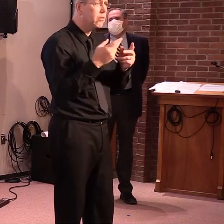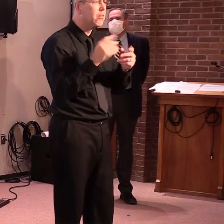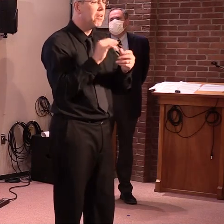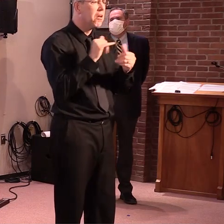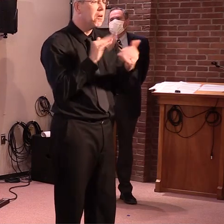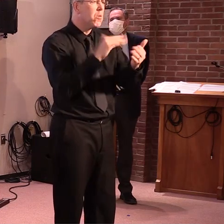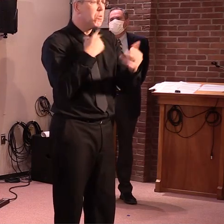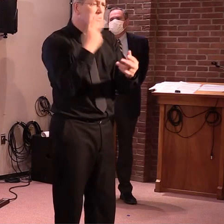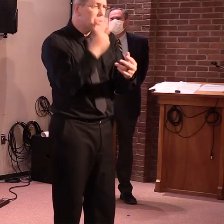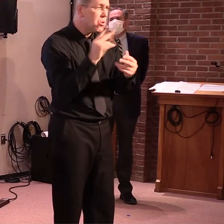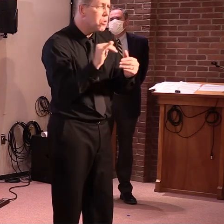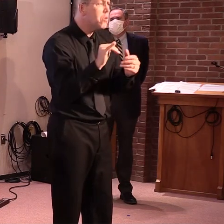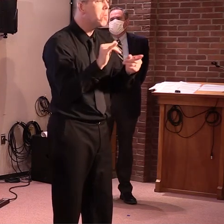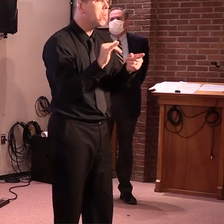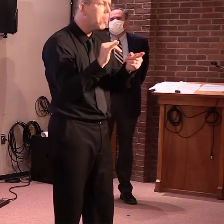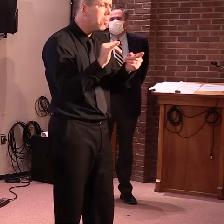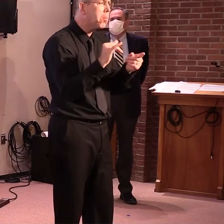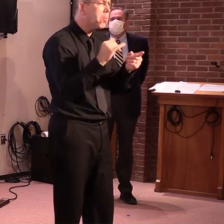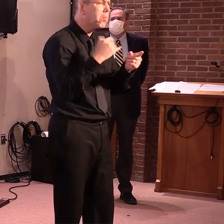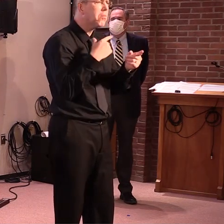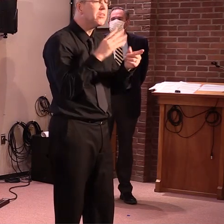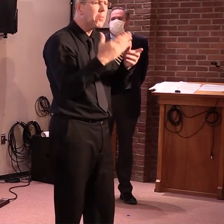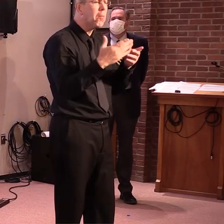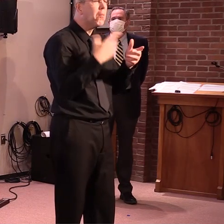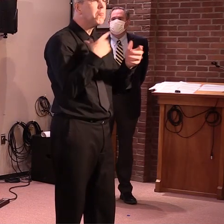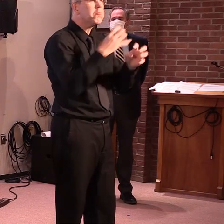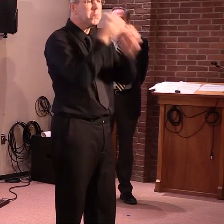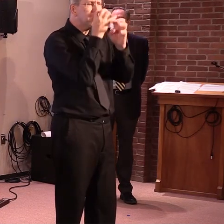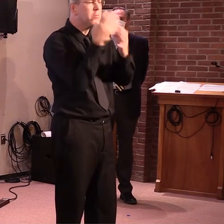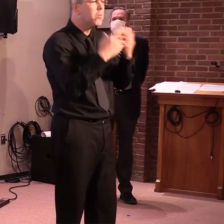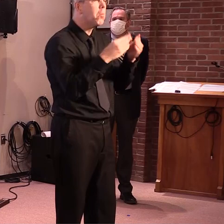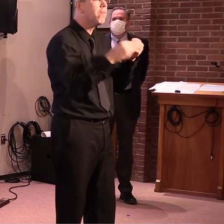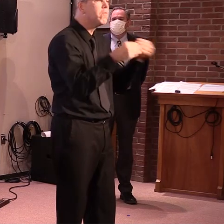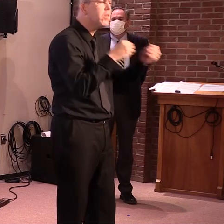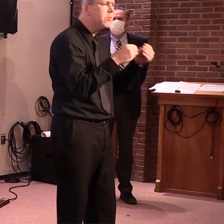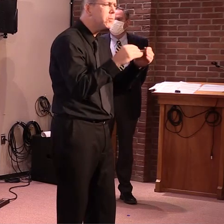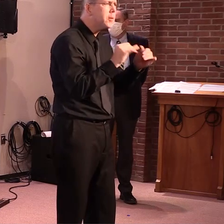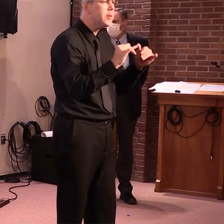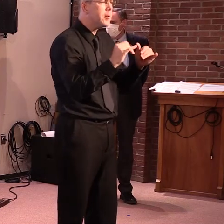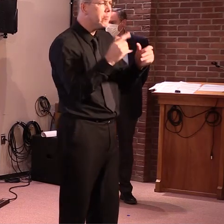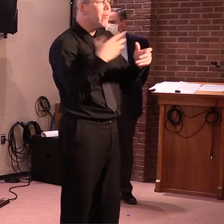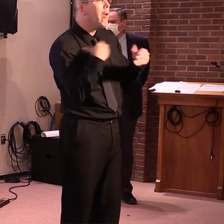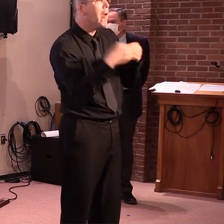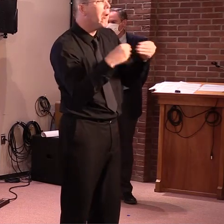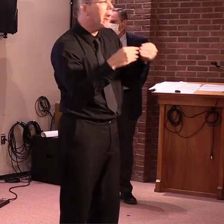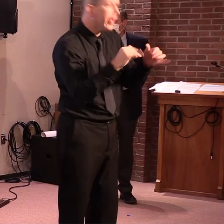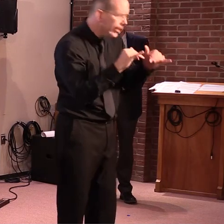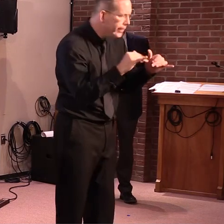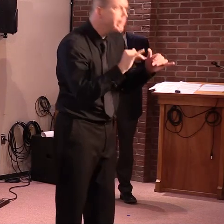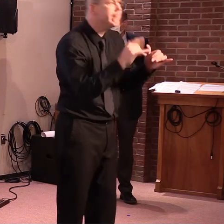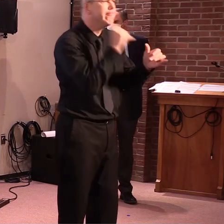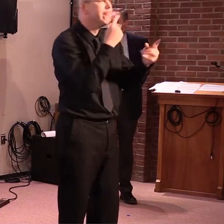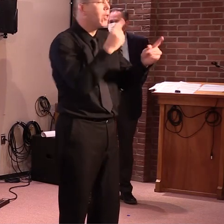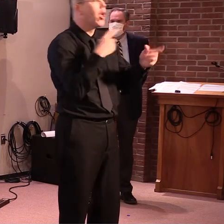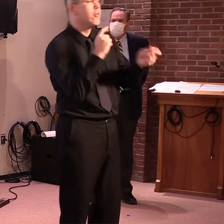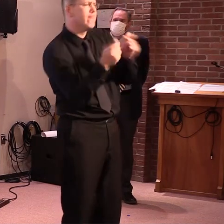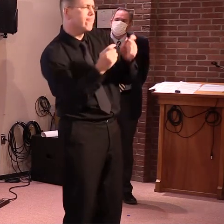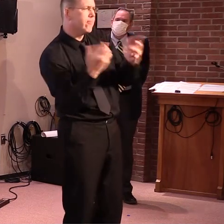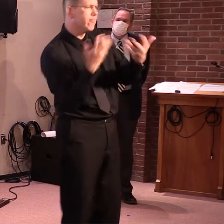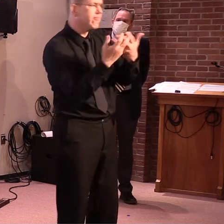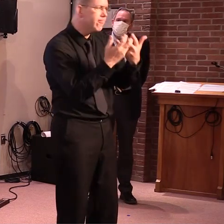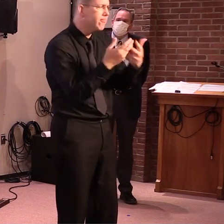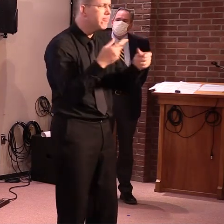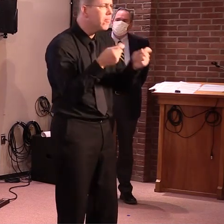situations. And what we found was that we could do things like prospective payments, those sort of